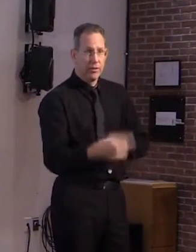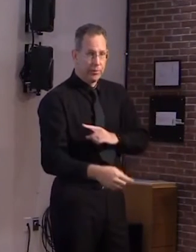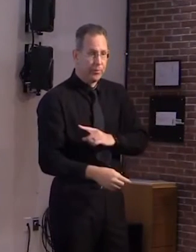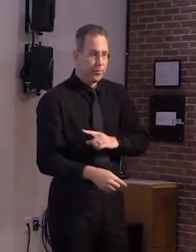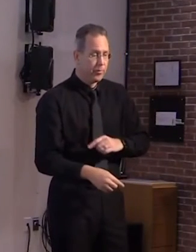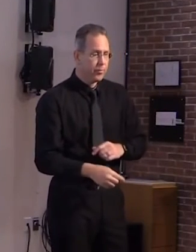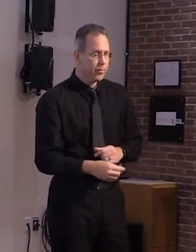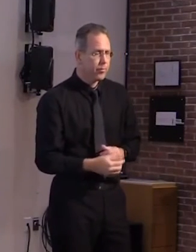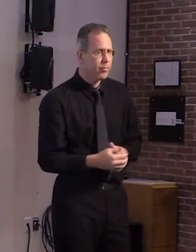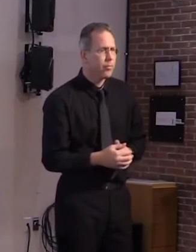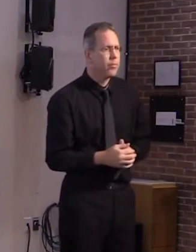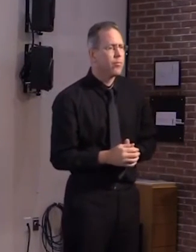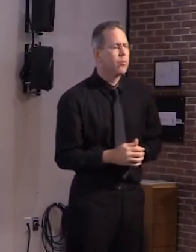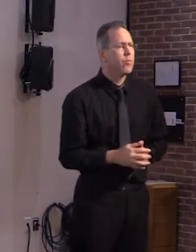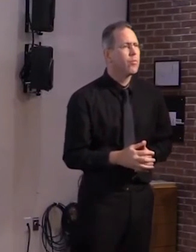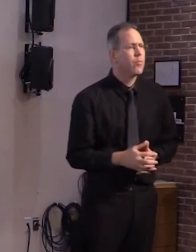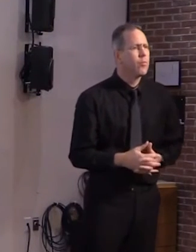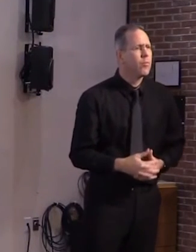um